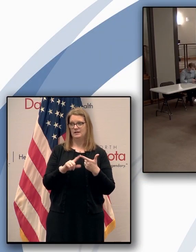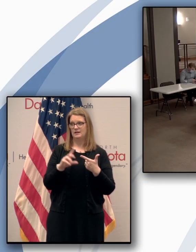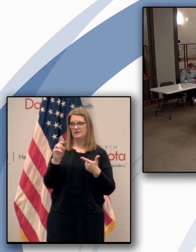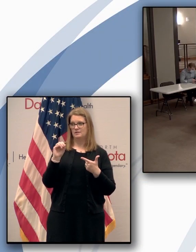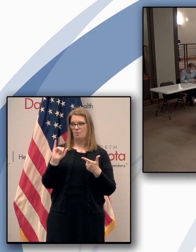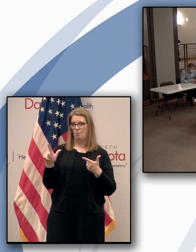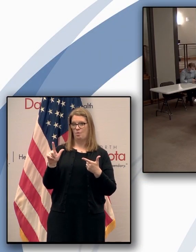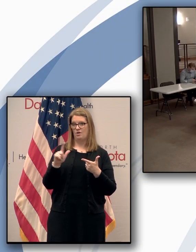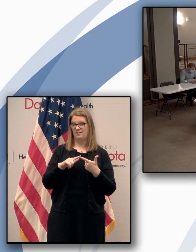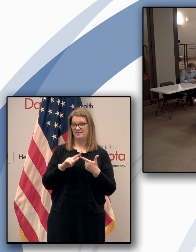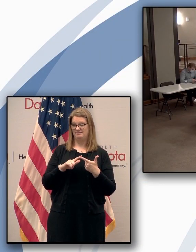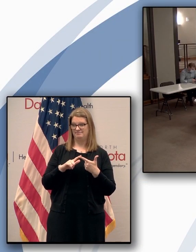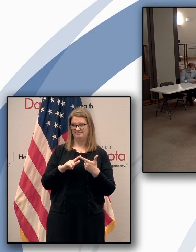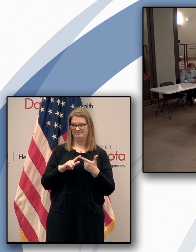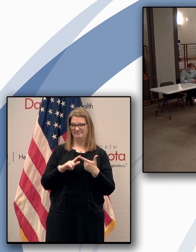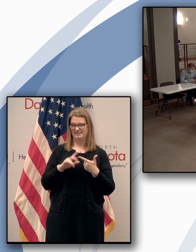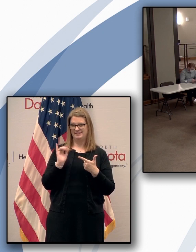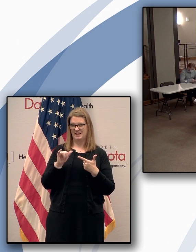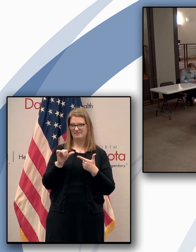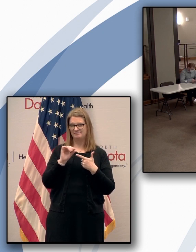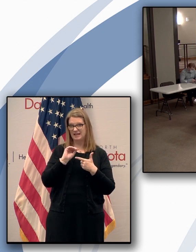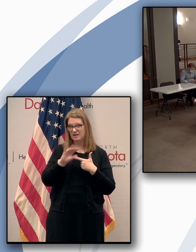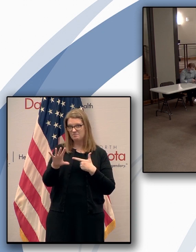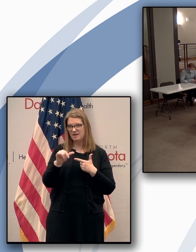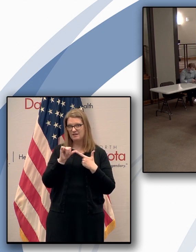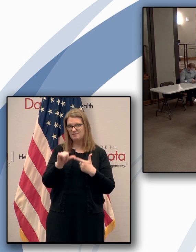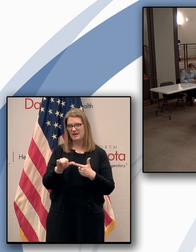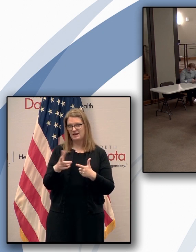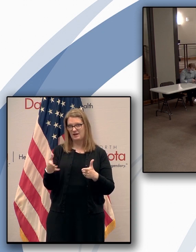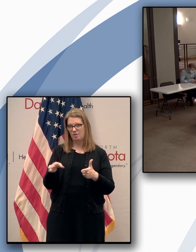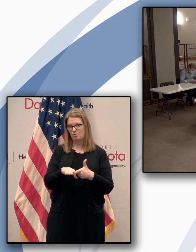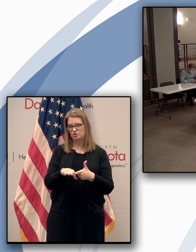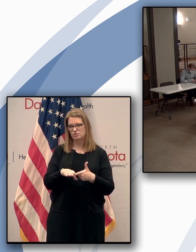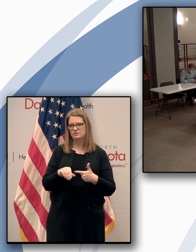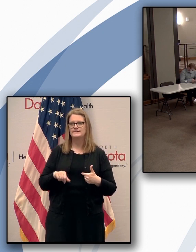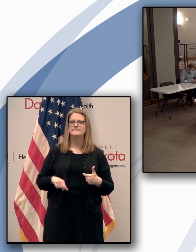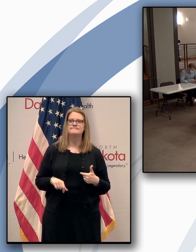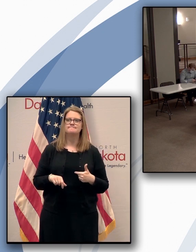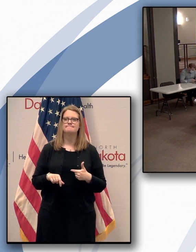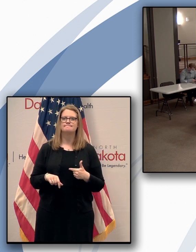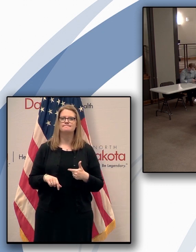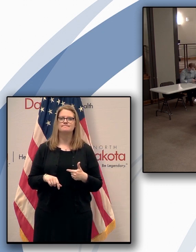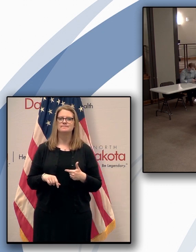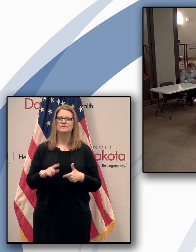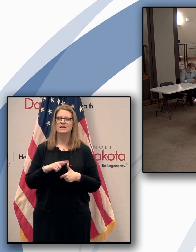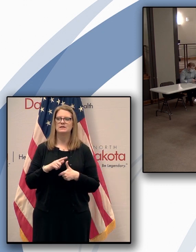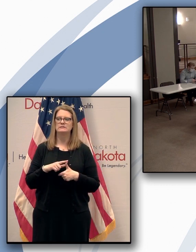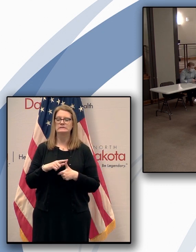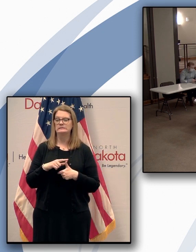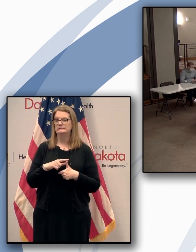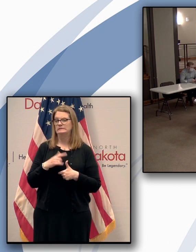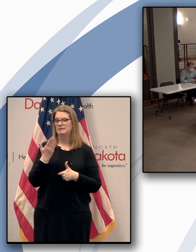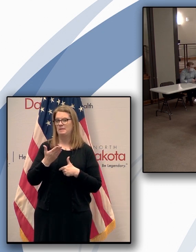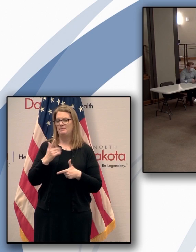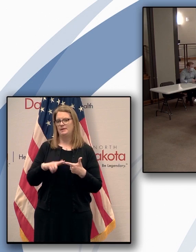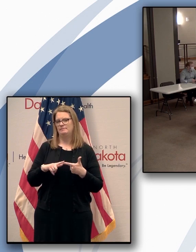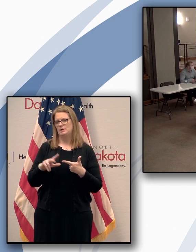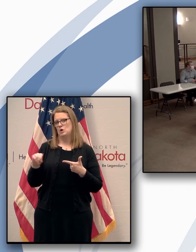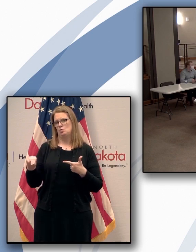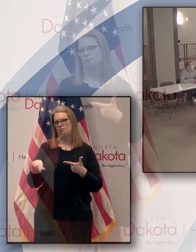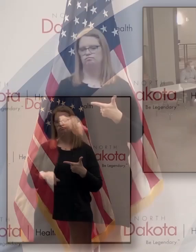any impact on the length of mandated closures? TBD and no.